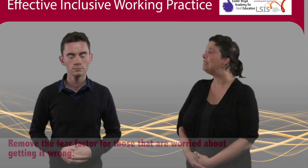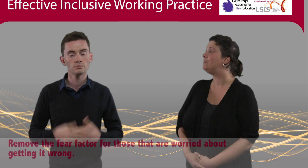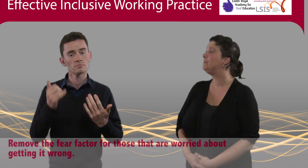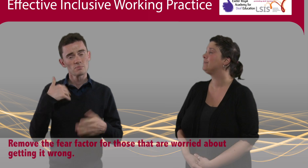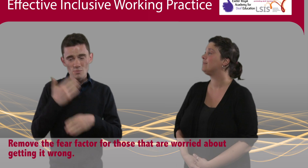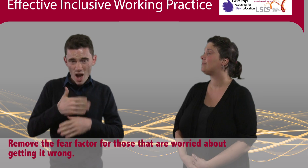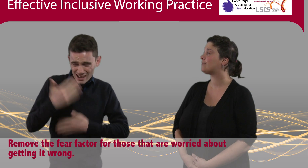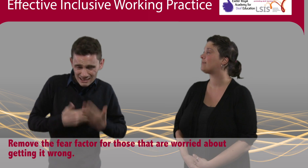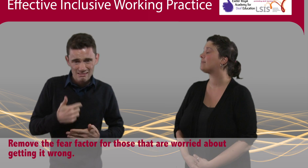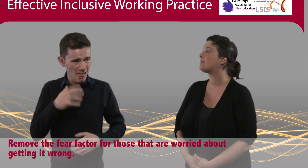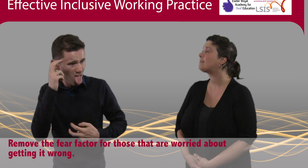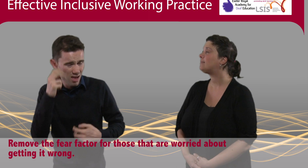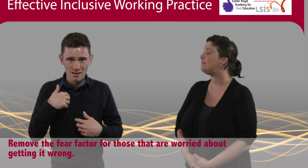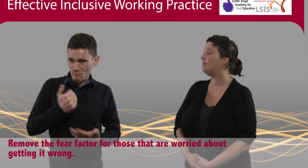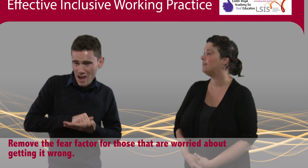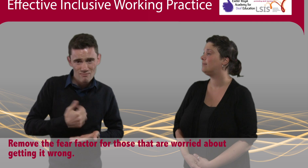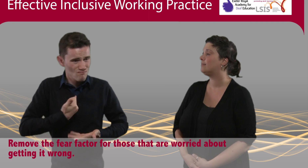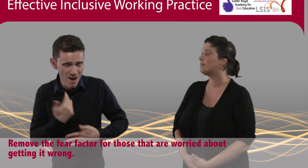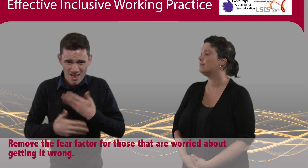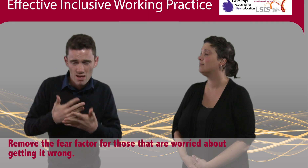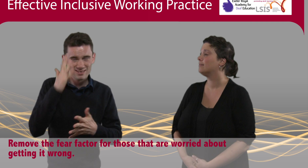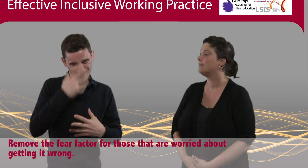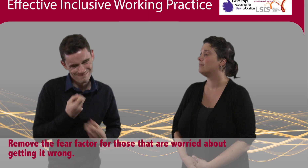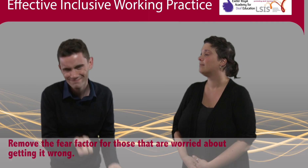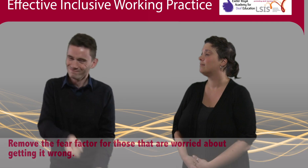Remove the fear factor for those that are worried about getting it wrong.